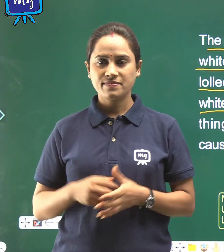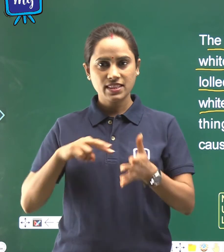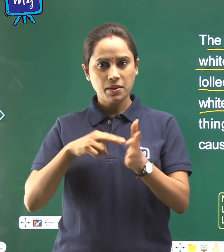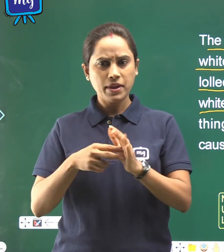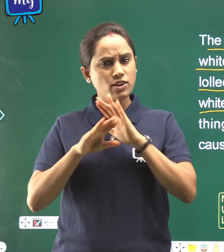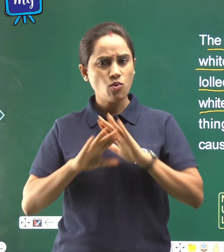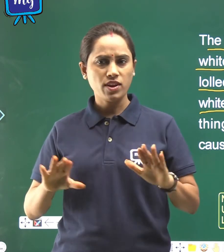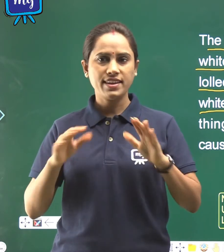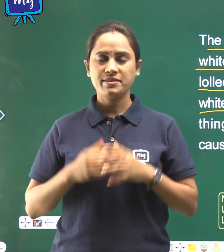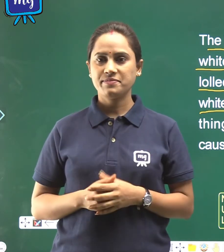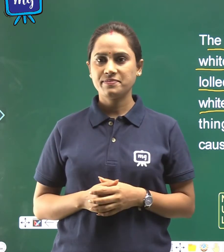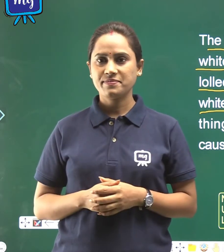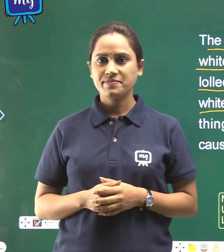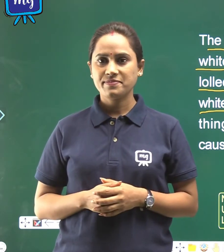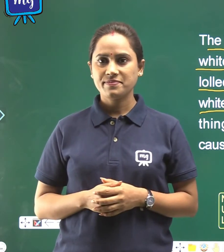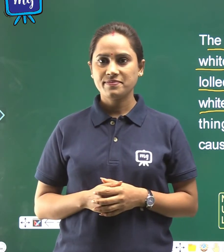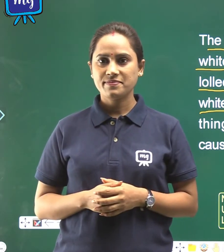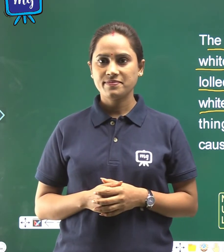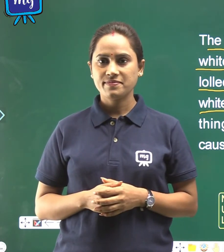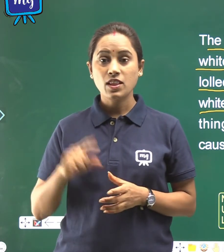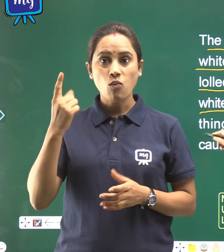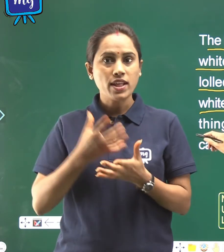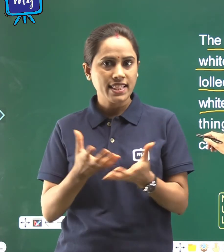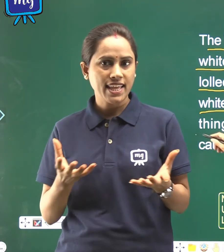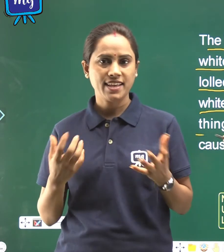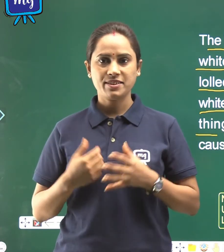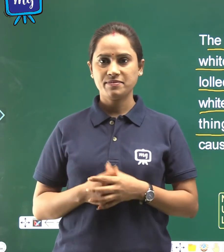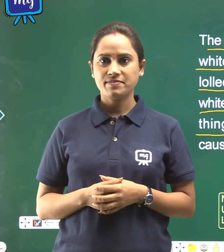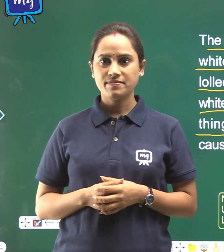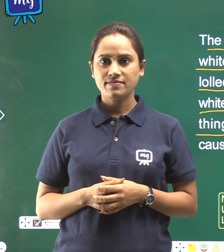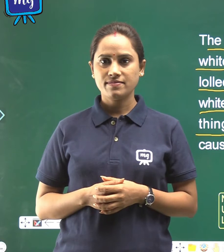meant only one thing: